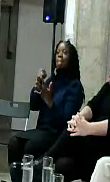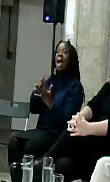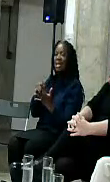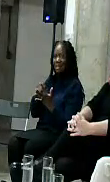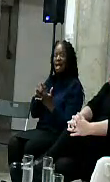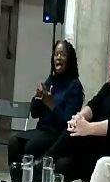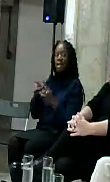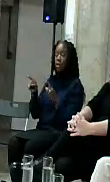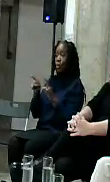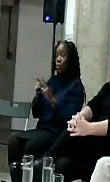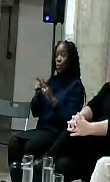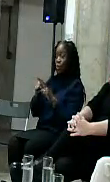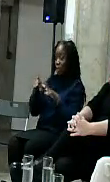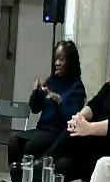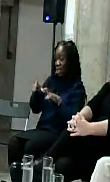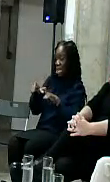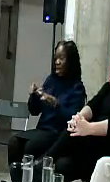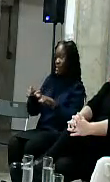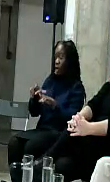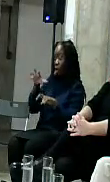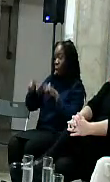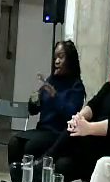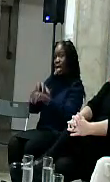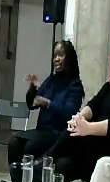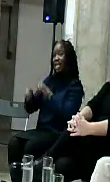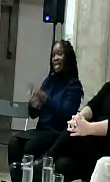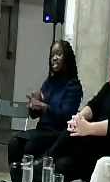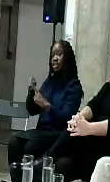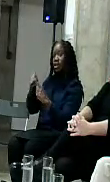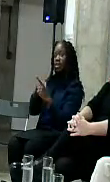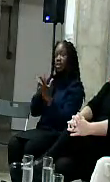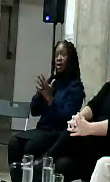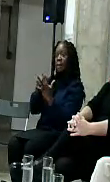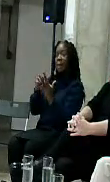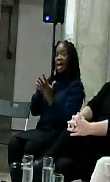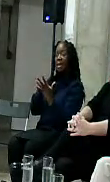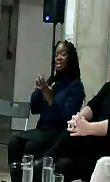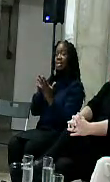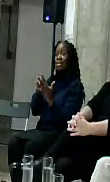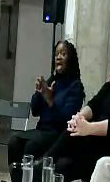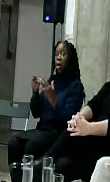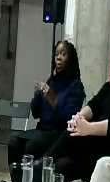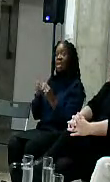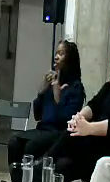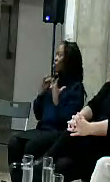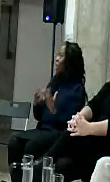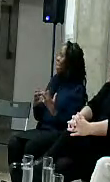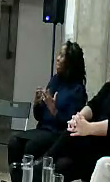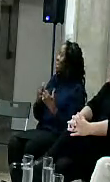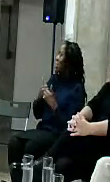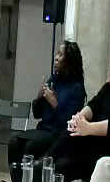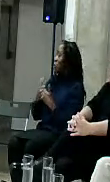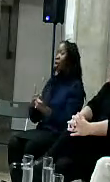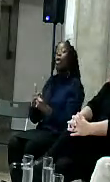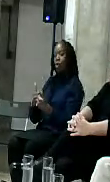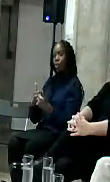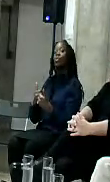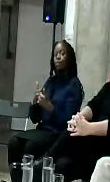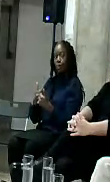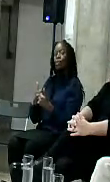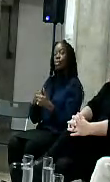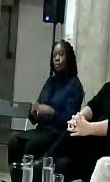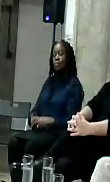ongoing occupation and settler colonisation of Palestine by Israel with support from multiple governments,